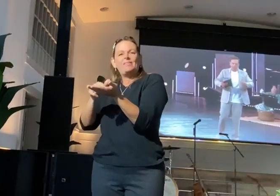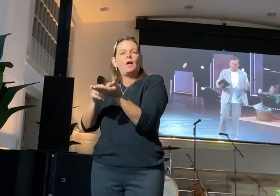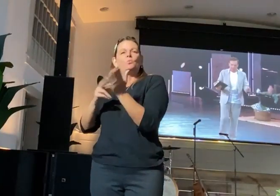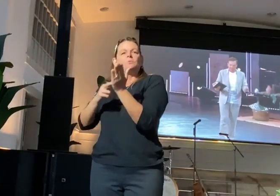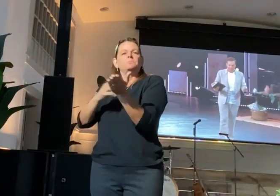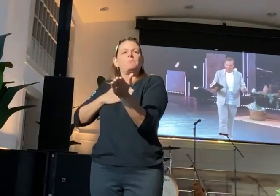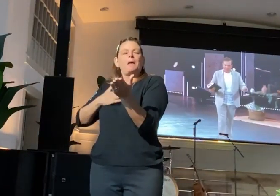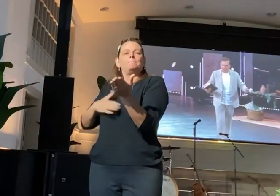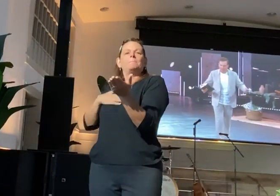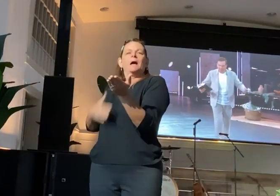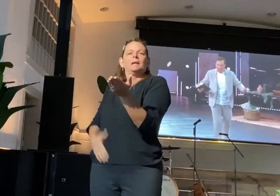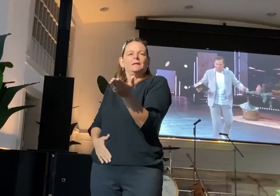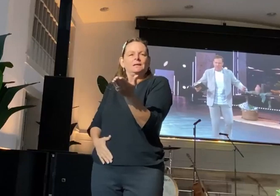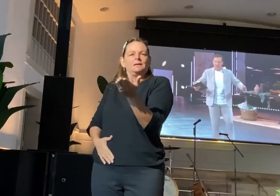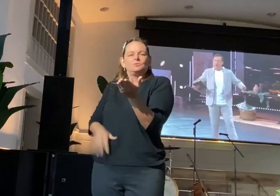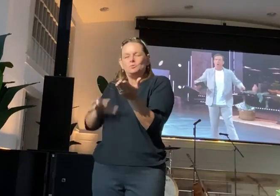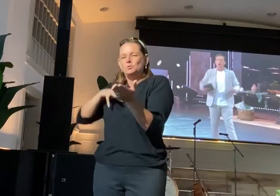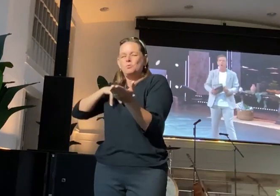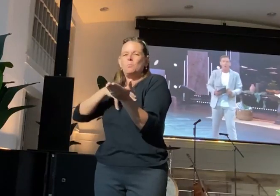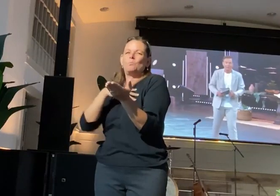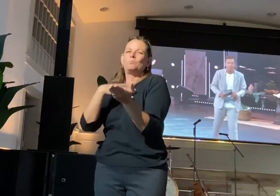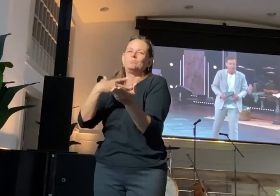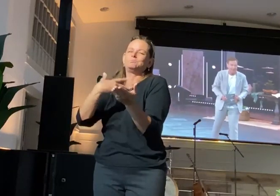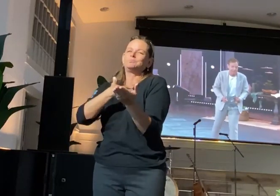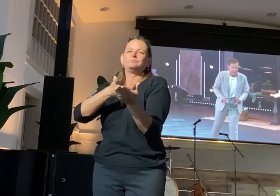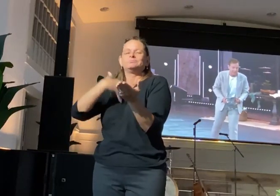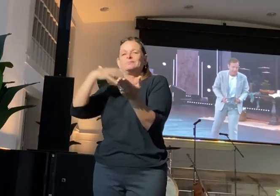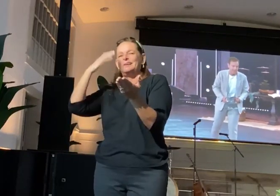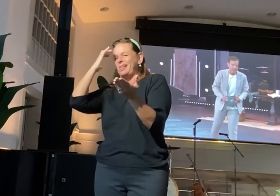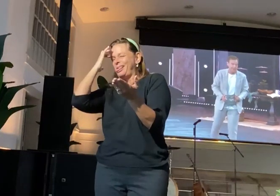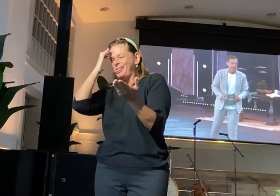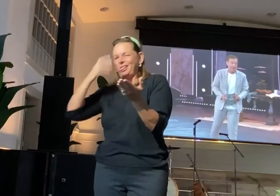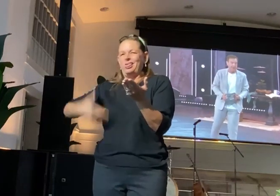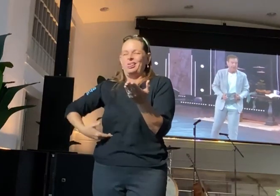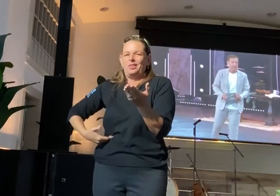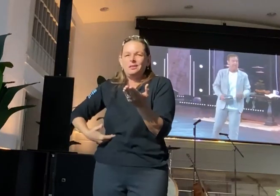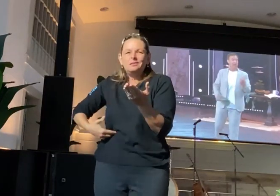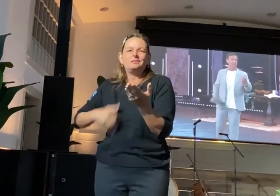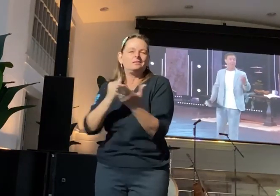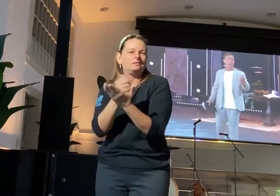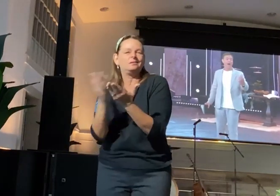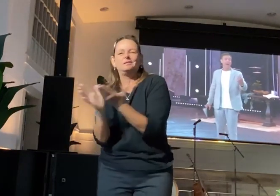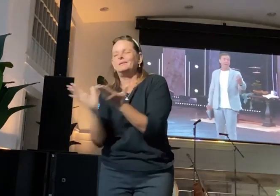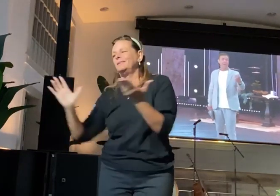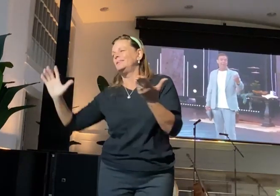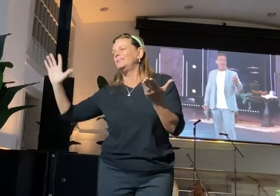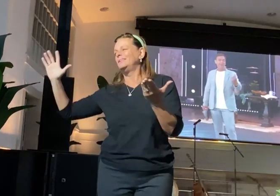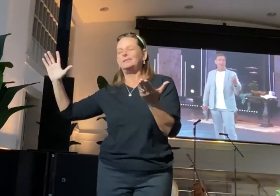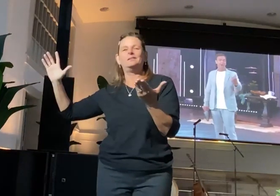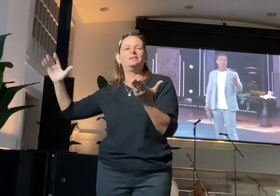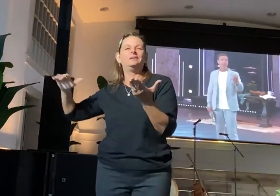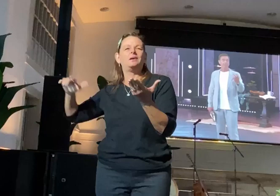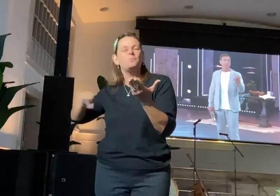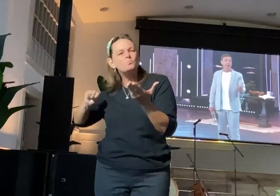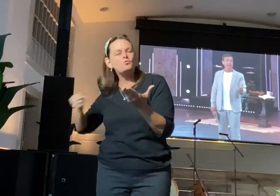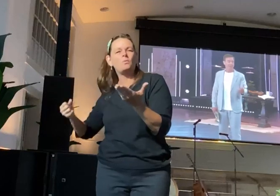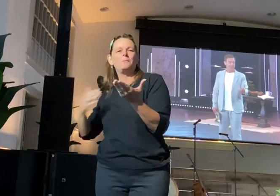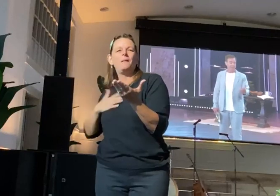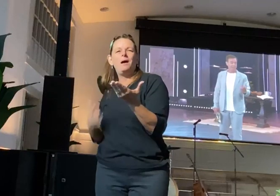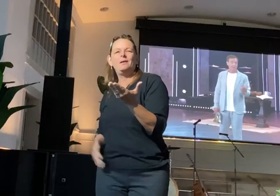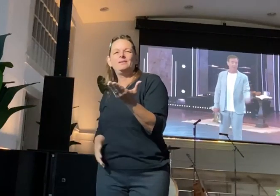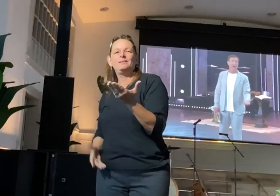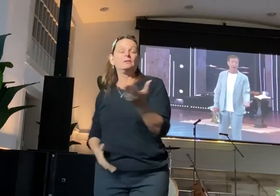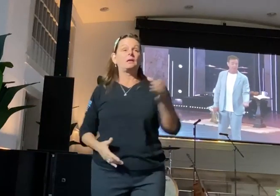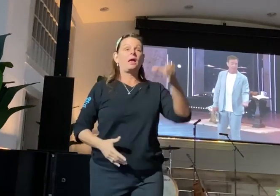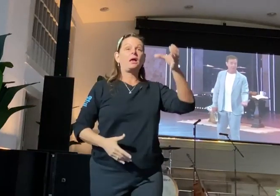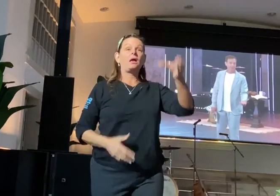that is going to be broken for you so that you can be whole and put back together again. And this cup of wine, it represents my blood